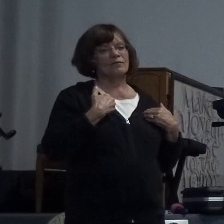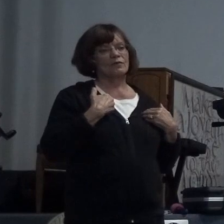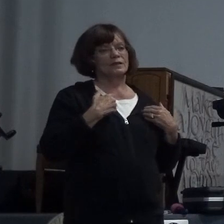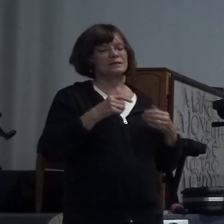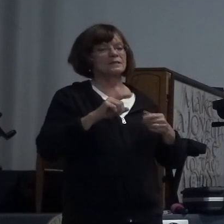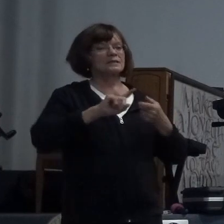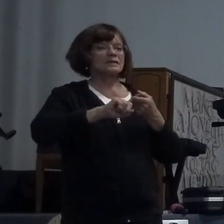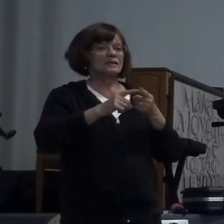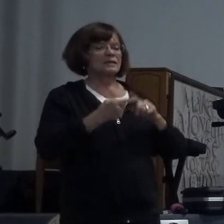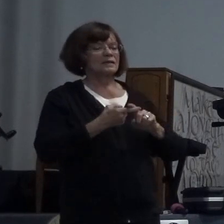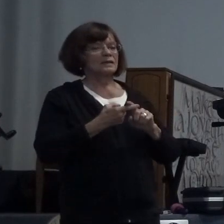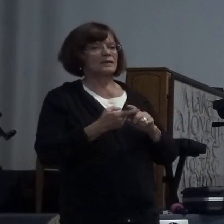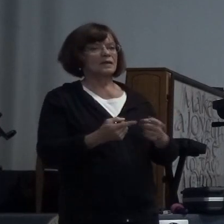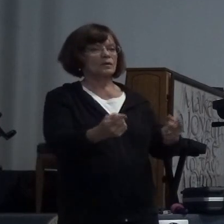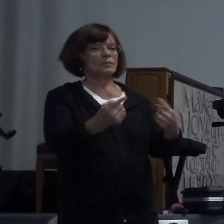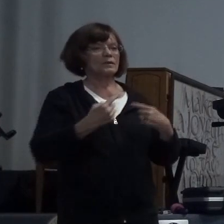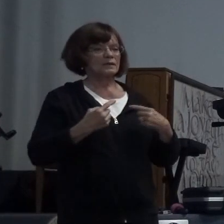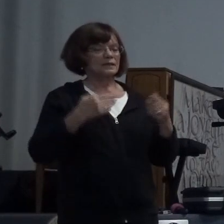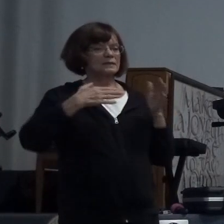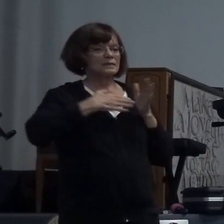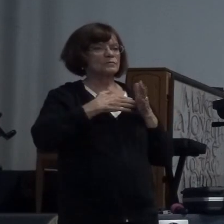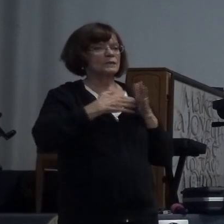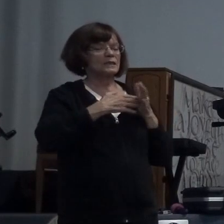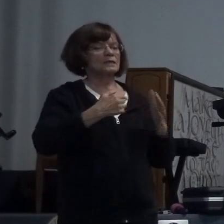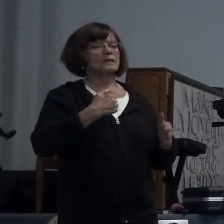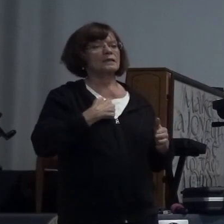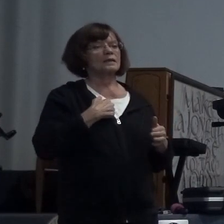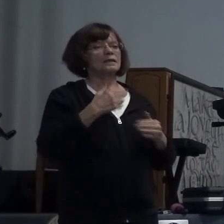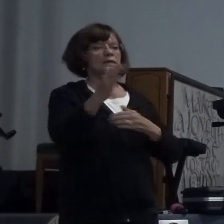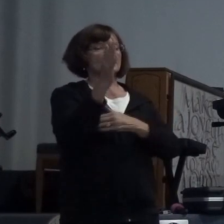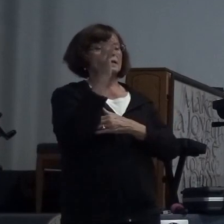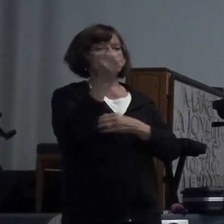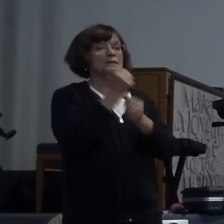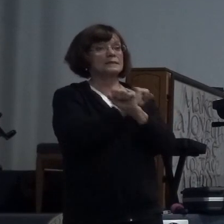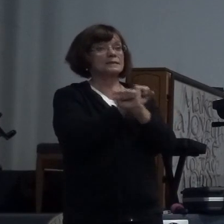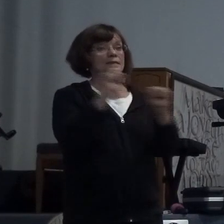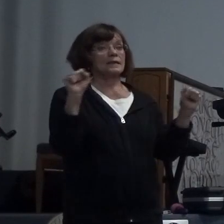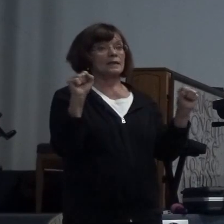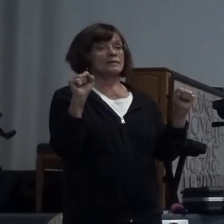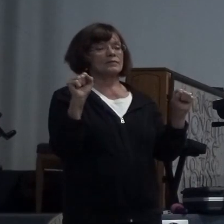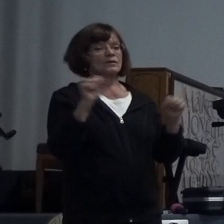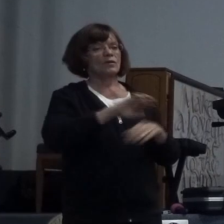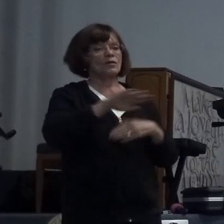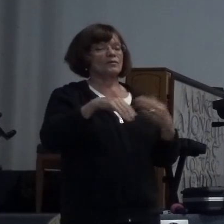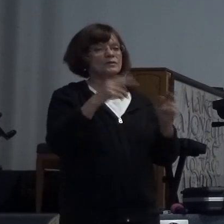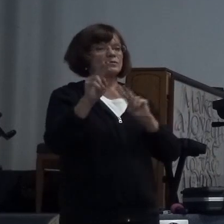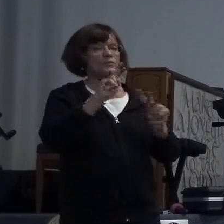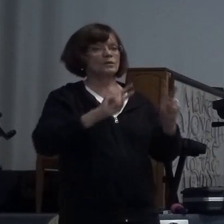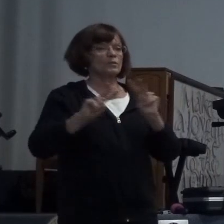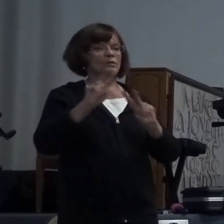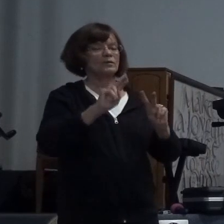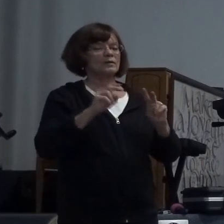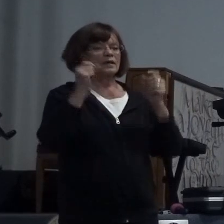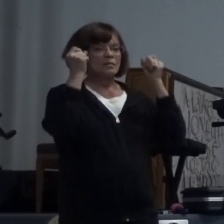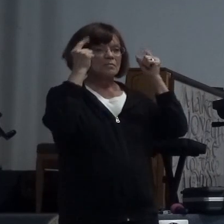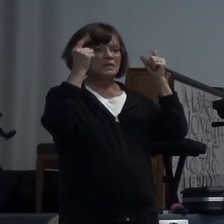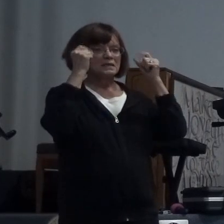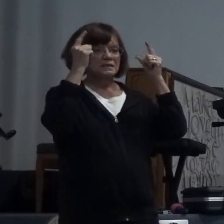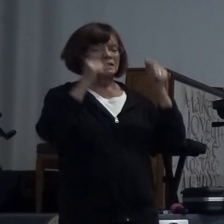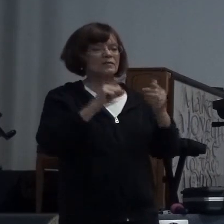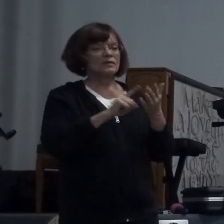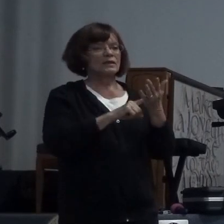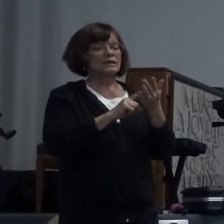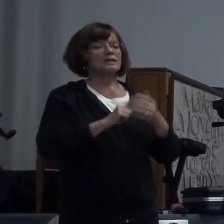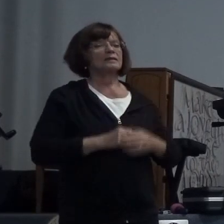have come against me for being a Christian. And God has saved those people. And what an amazing thing that is. I